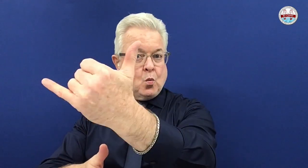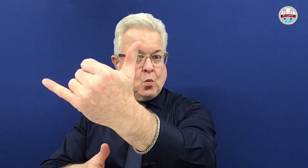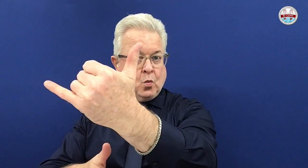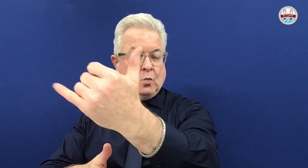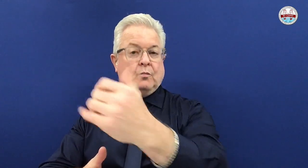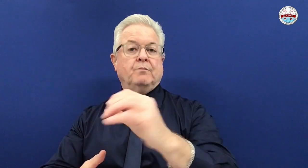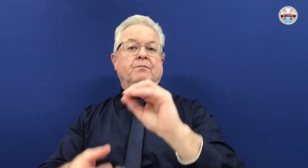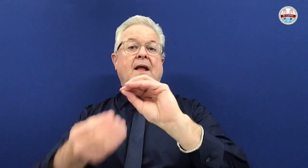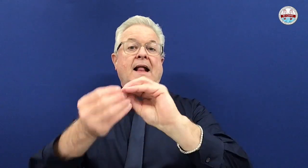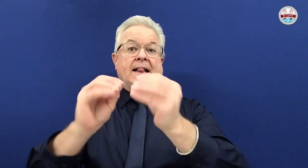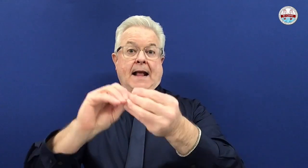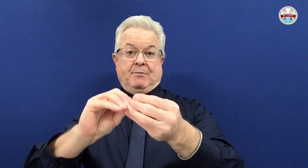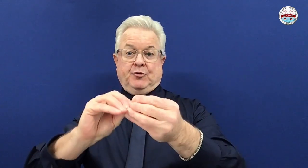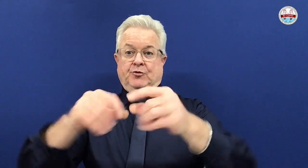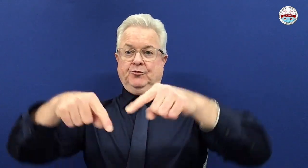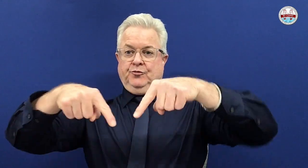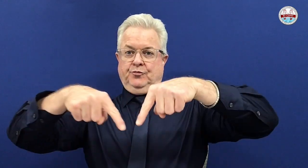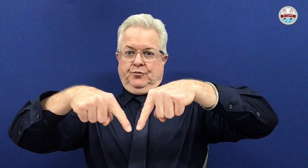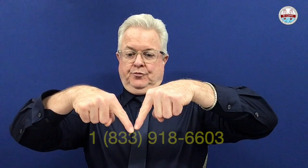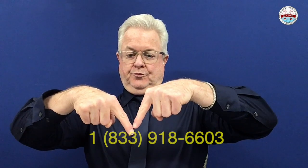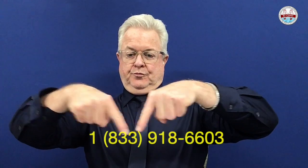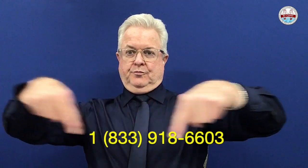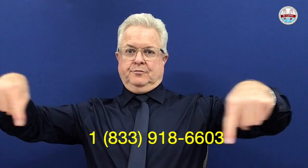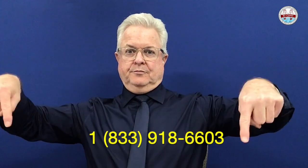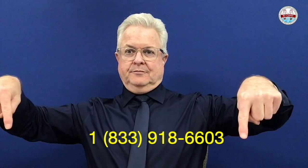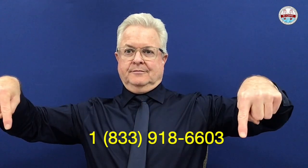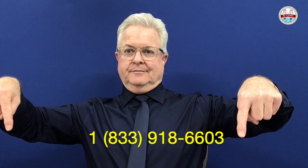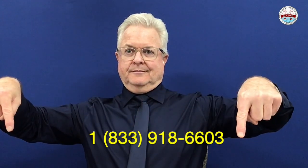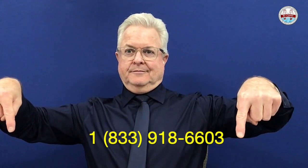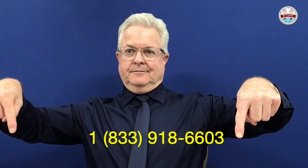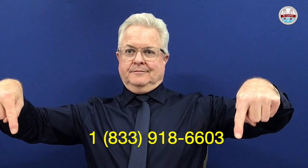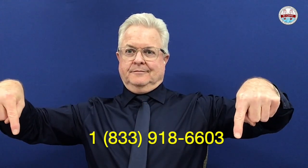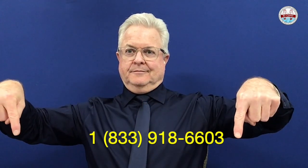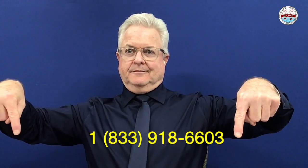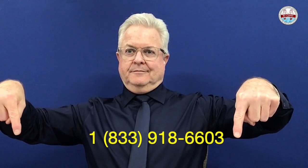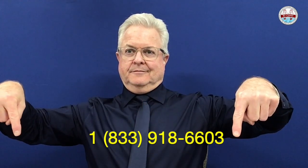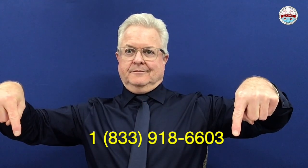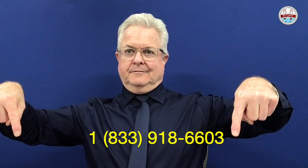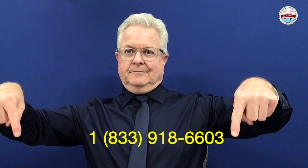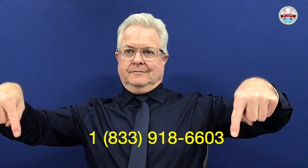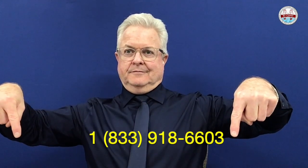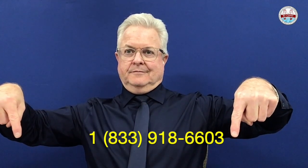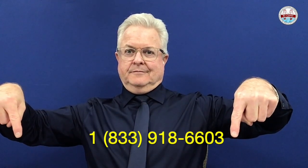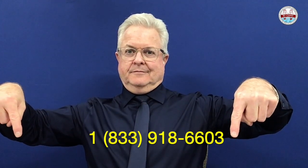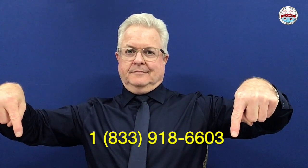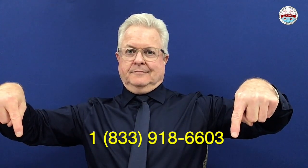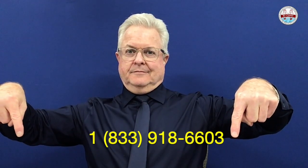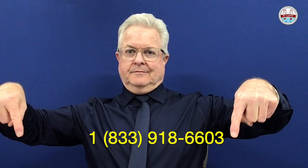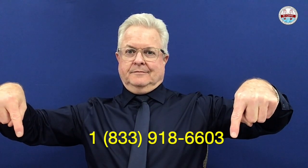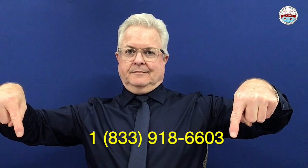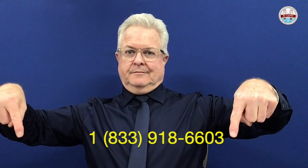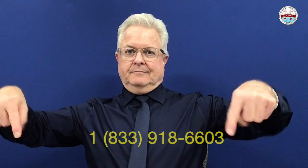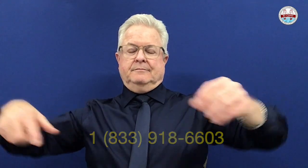need to worry about this, but if you were impacted, here's a couple of things you can do. Here's the